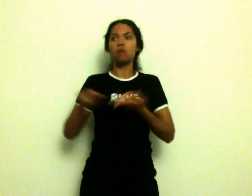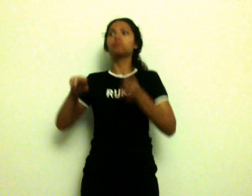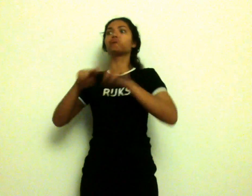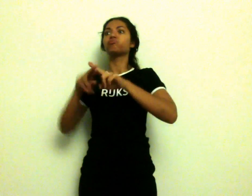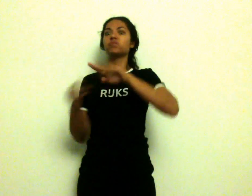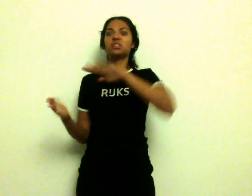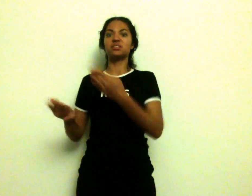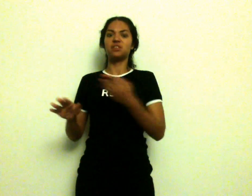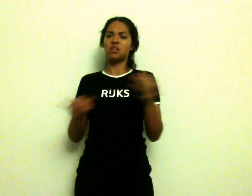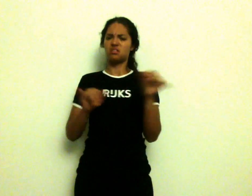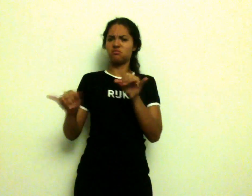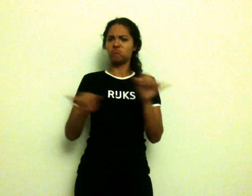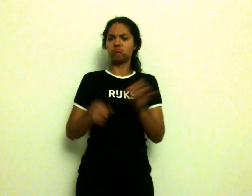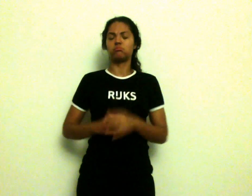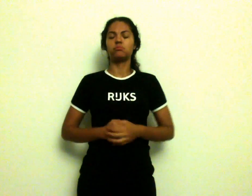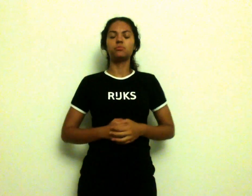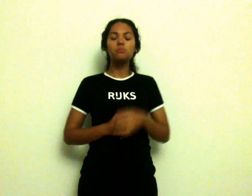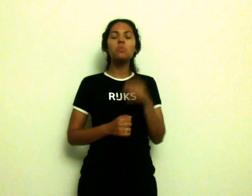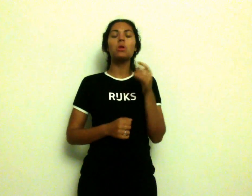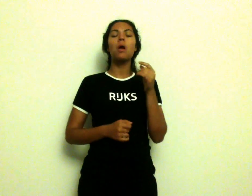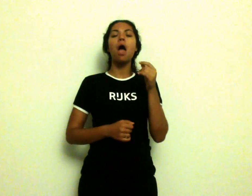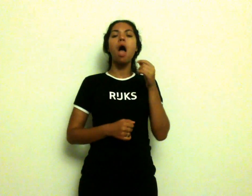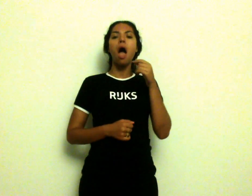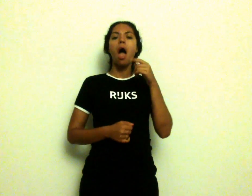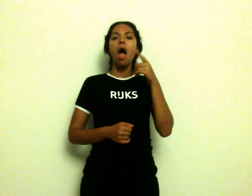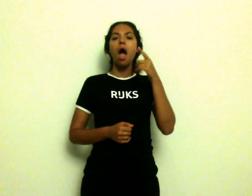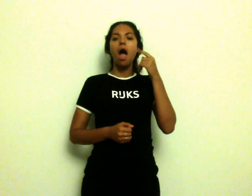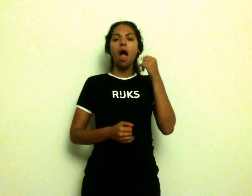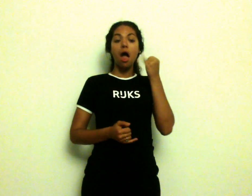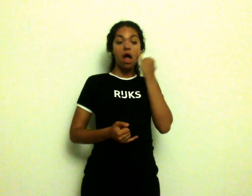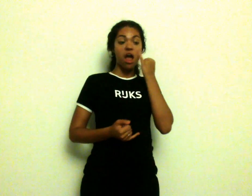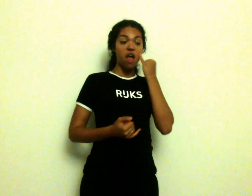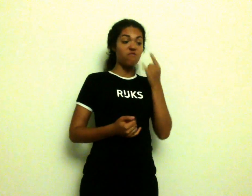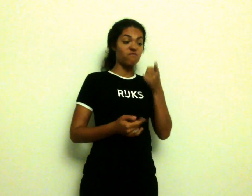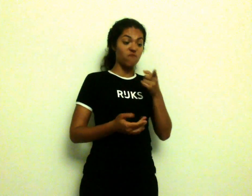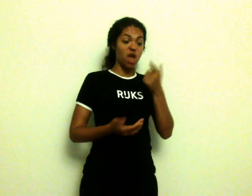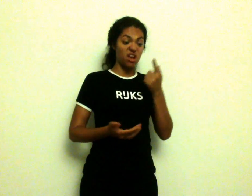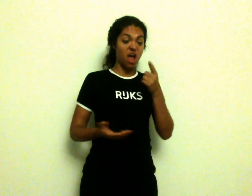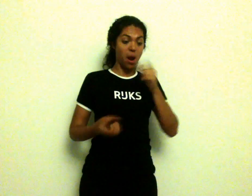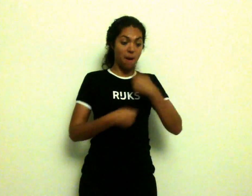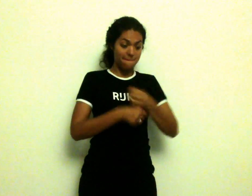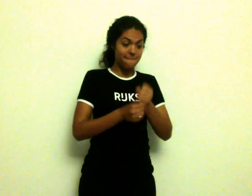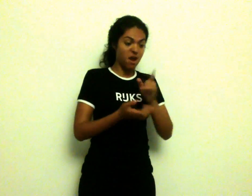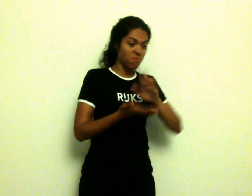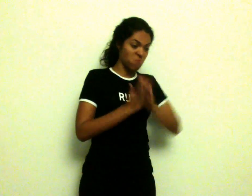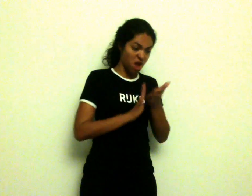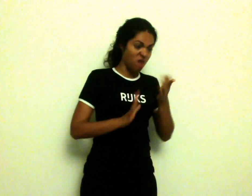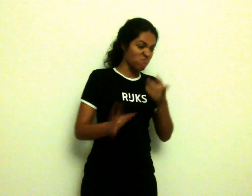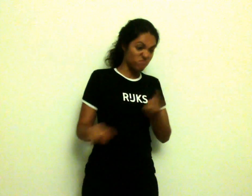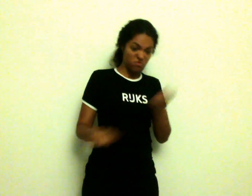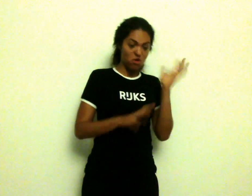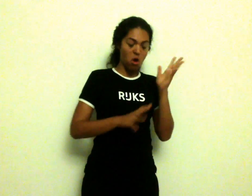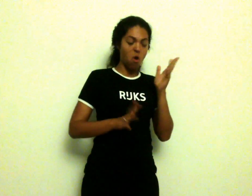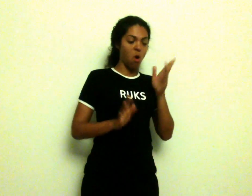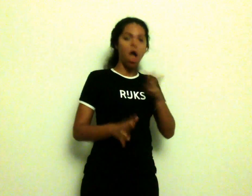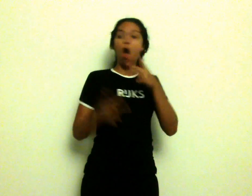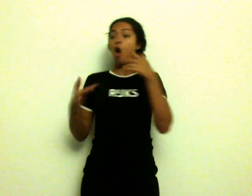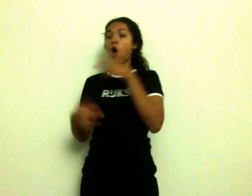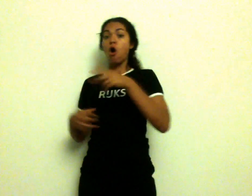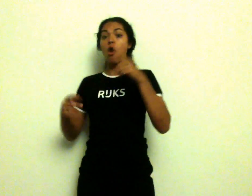Americans should beat their guns into tractors, and the Russians would be sure to follow. We believe that man is essentially good. It's only his behavior that lets him down.